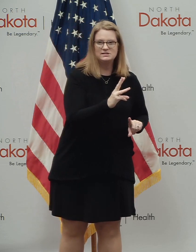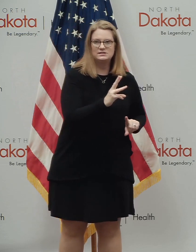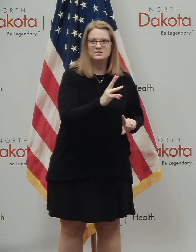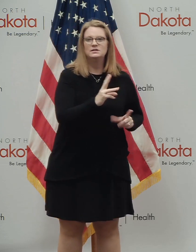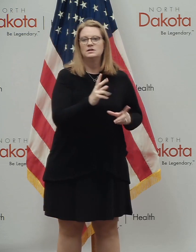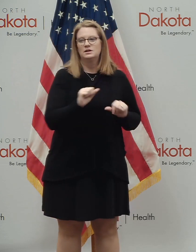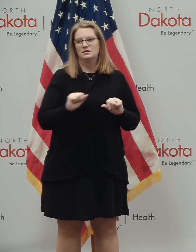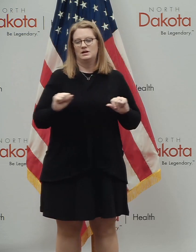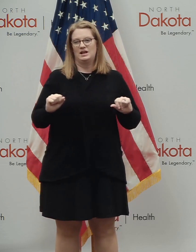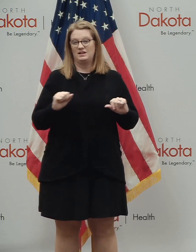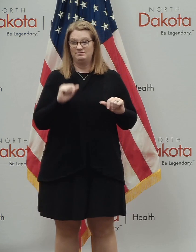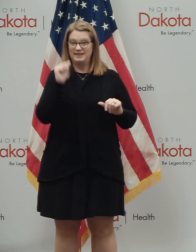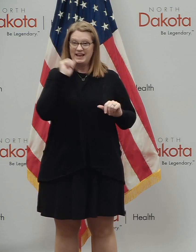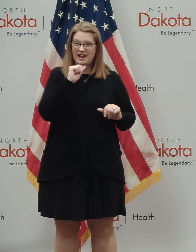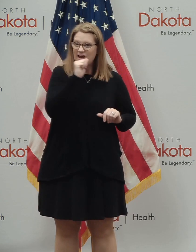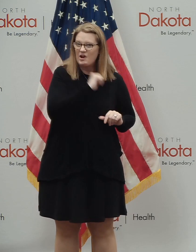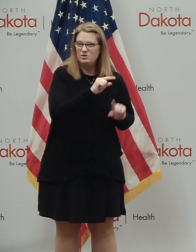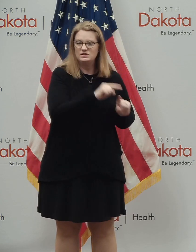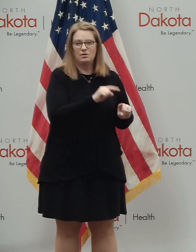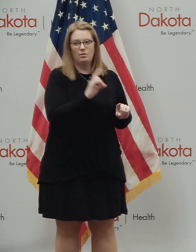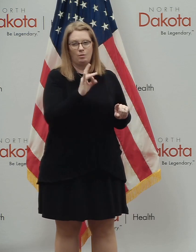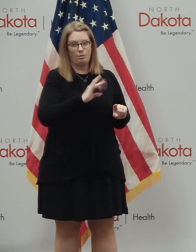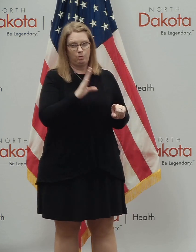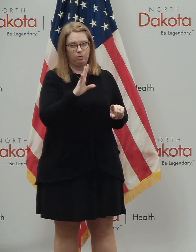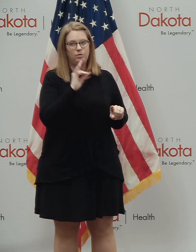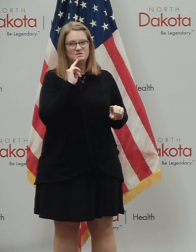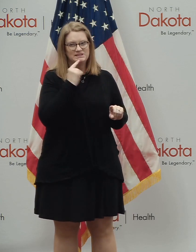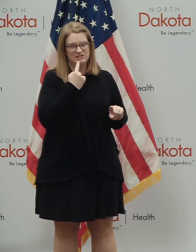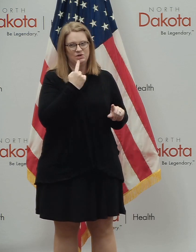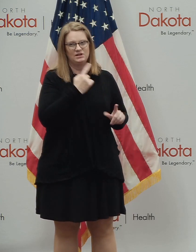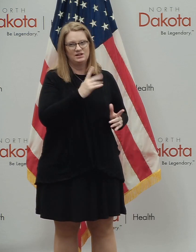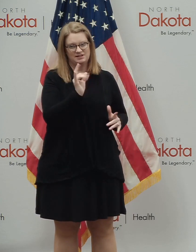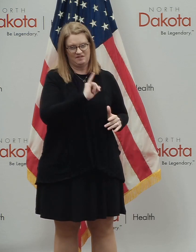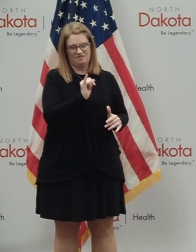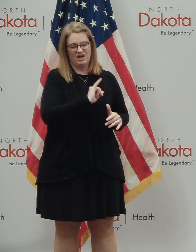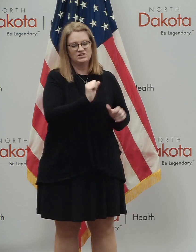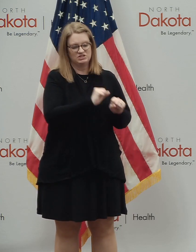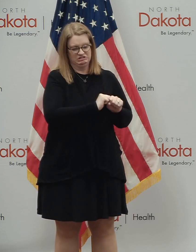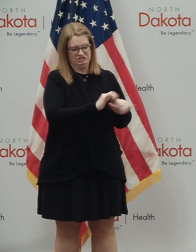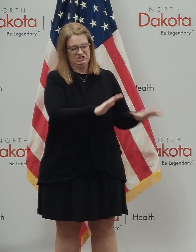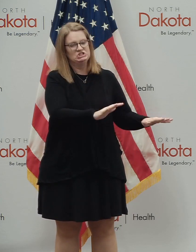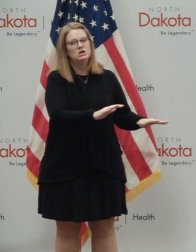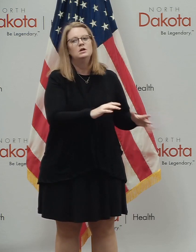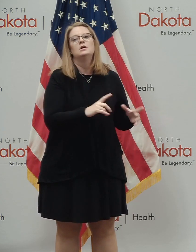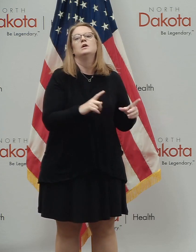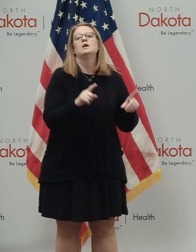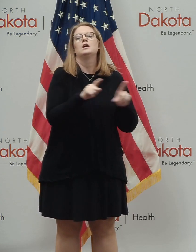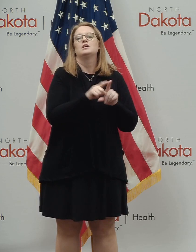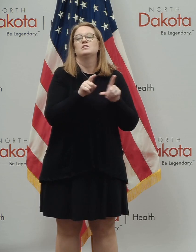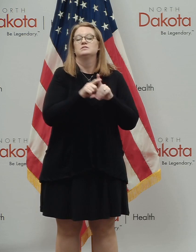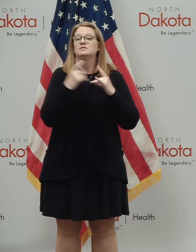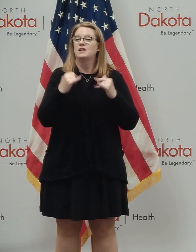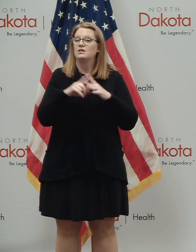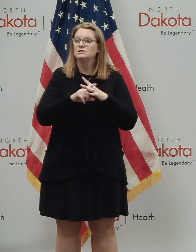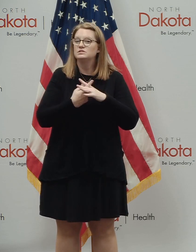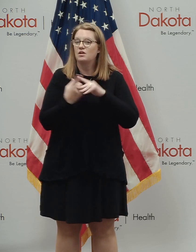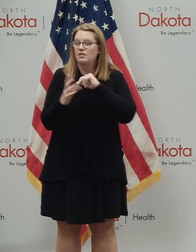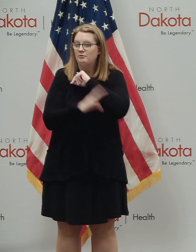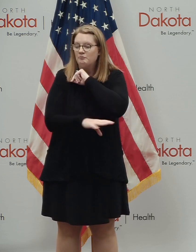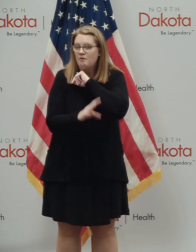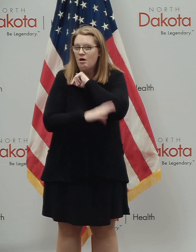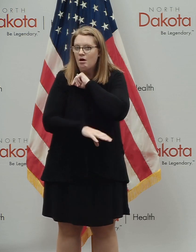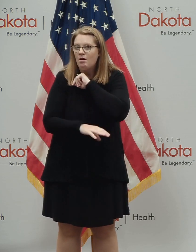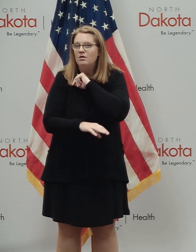saw states like Arizona hit particularly hard back in July. And then as we headed back into the fall season,